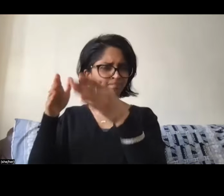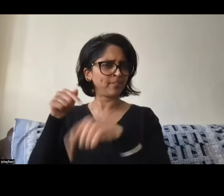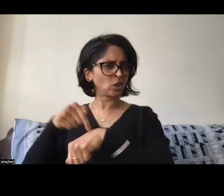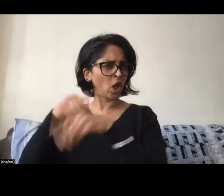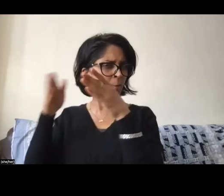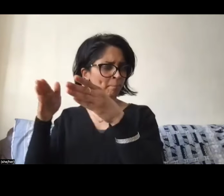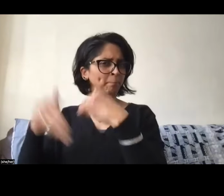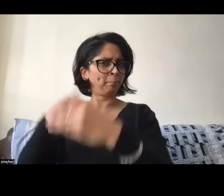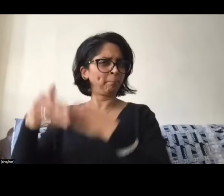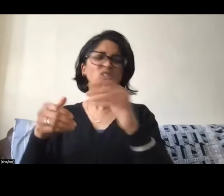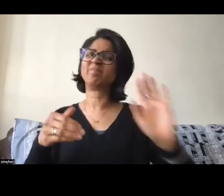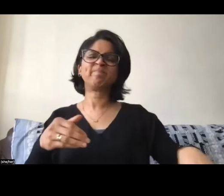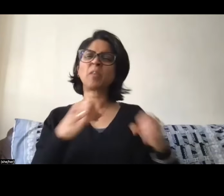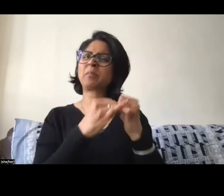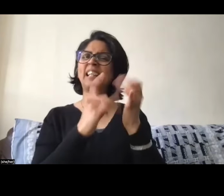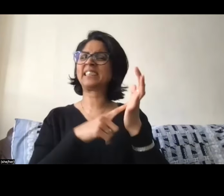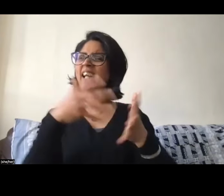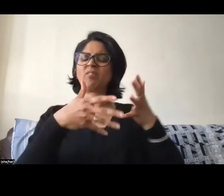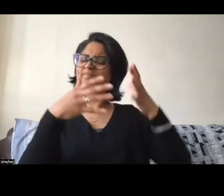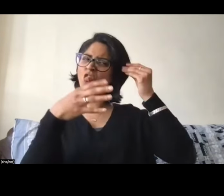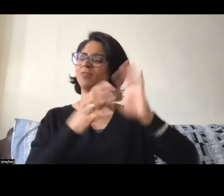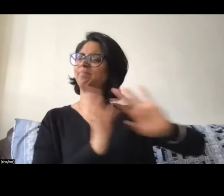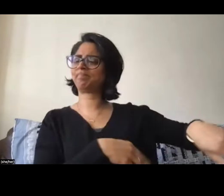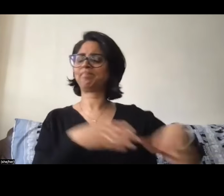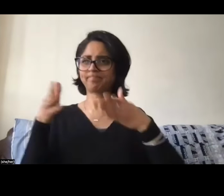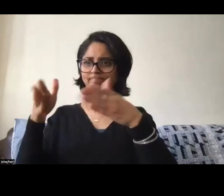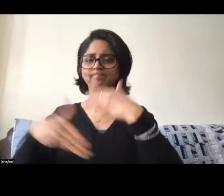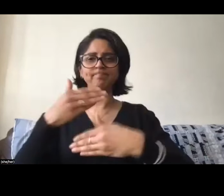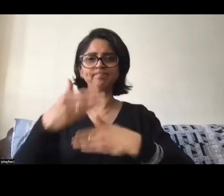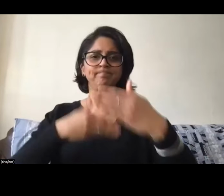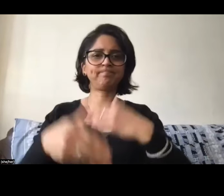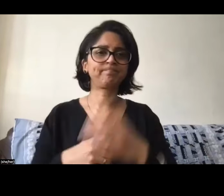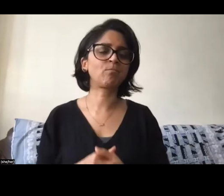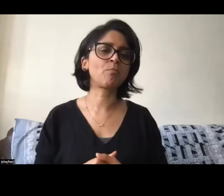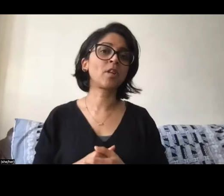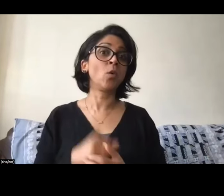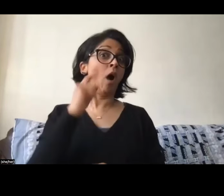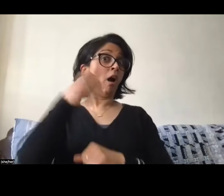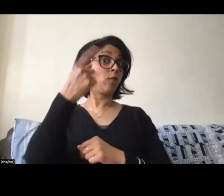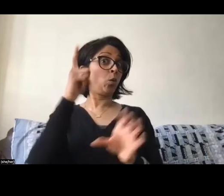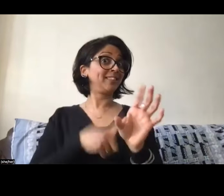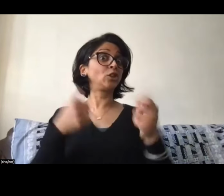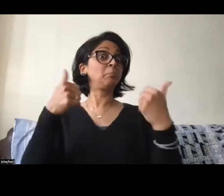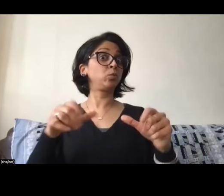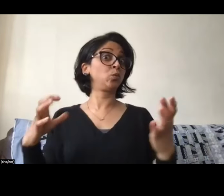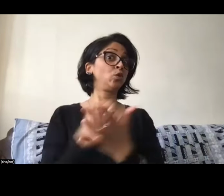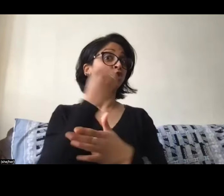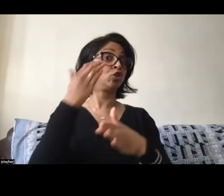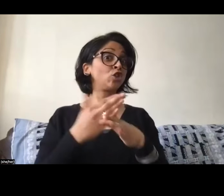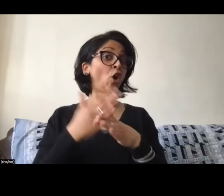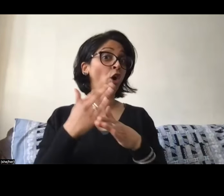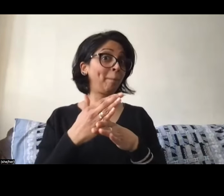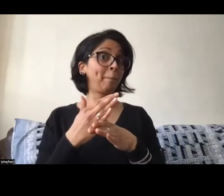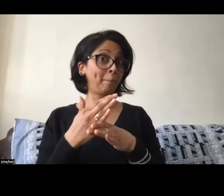wanted to be a good housewife. She wanted time. She wanted to make good use of her time. So she decided not to learn BSL. And after